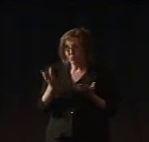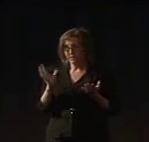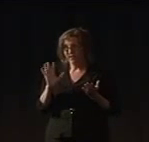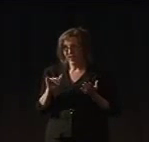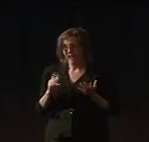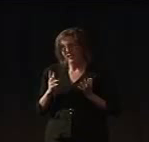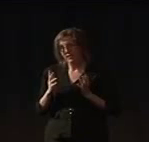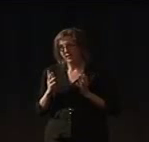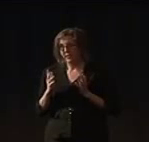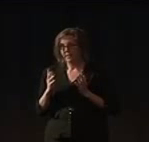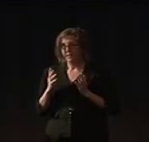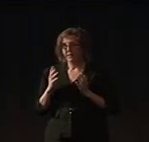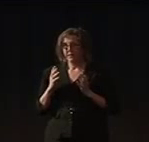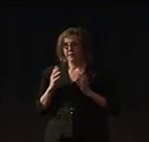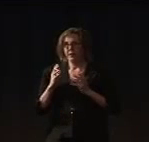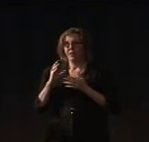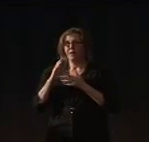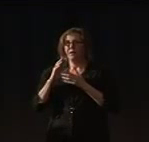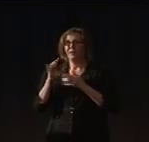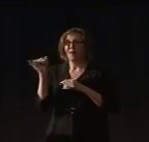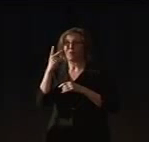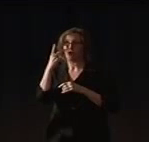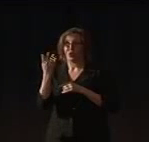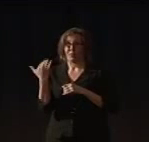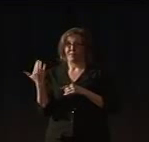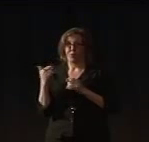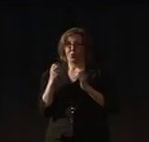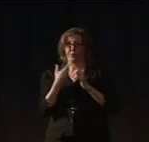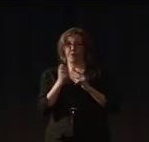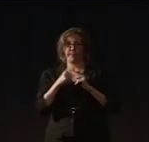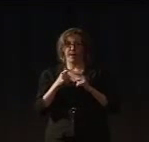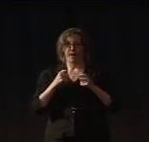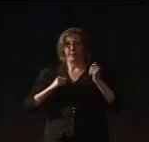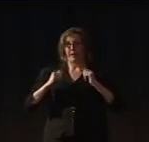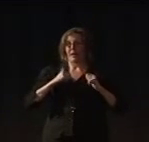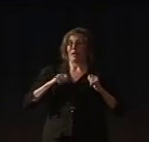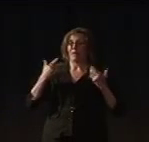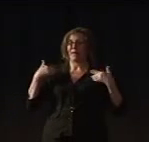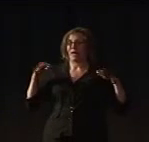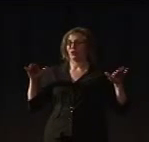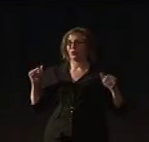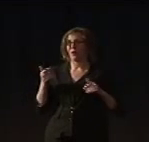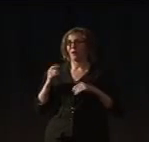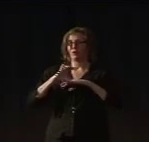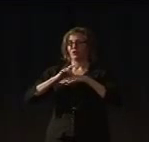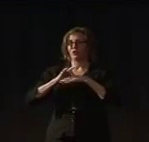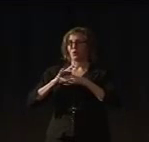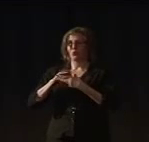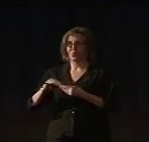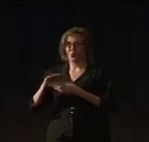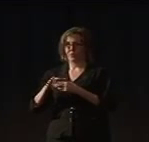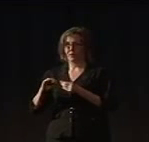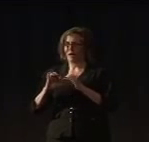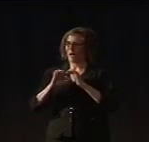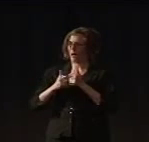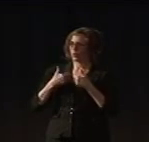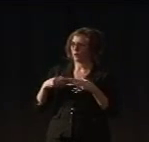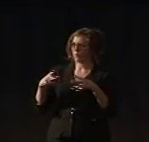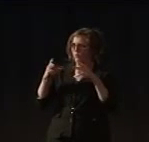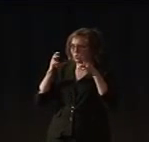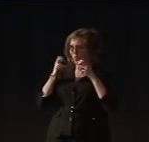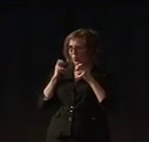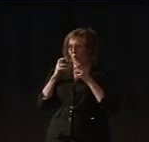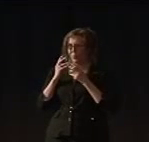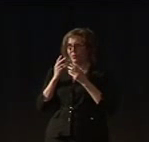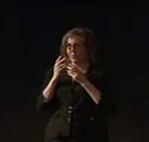angel of Geo's story. How do you absorb the coming to you of the world of,